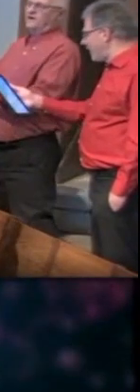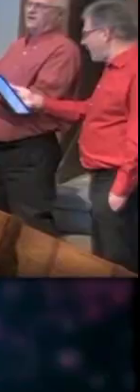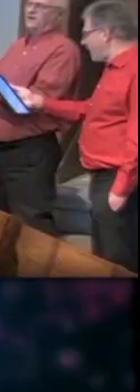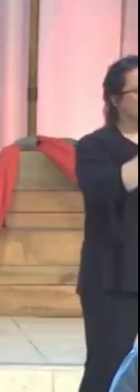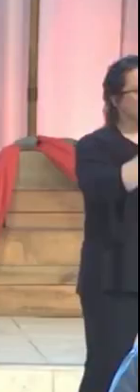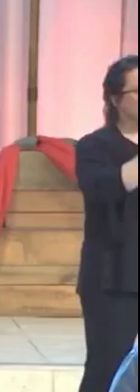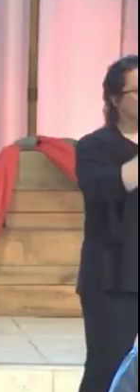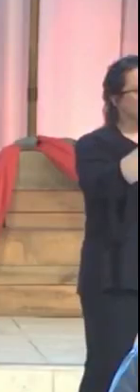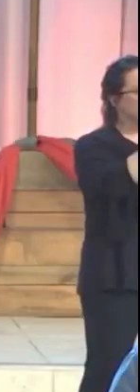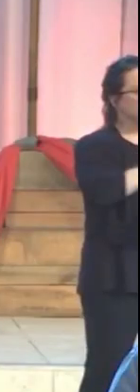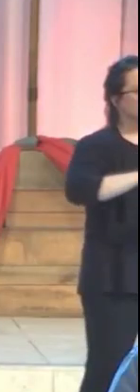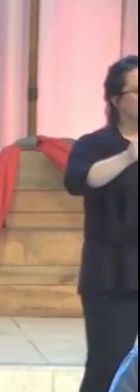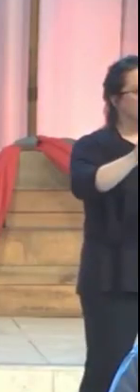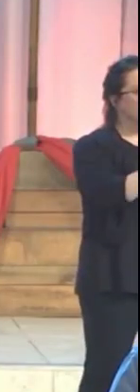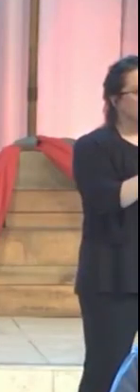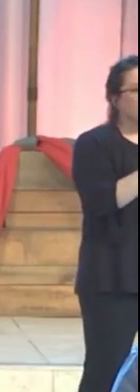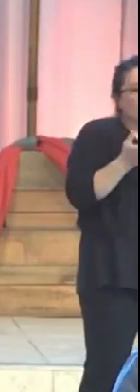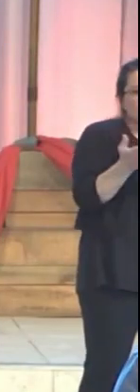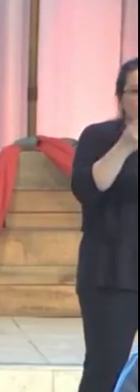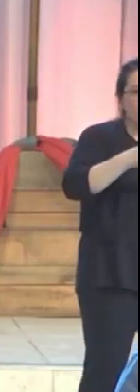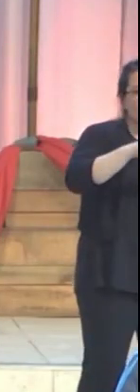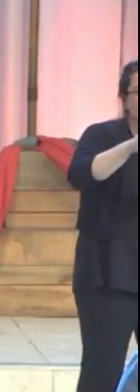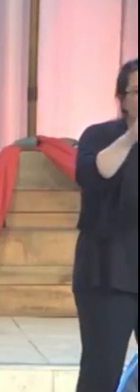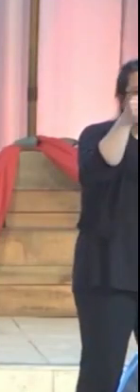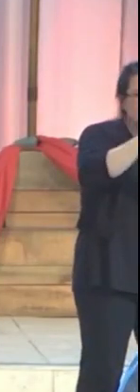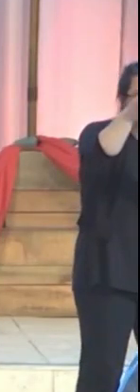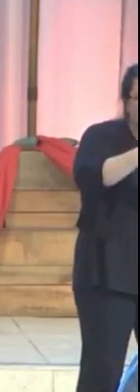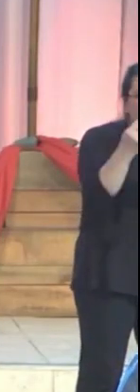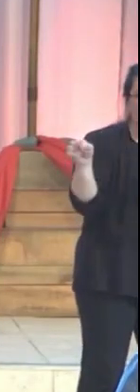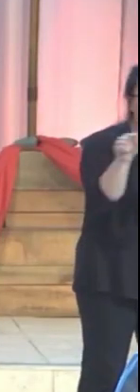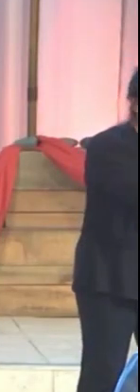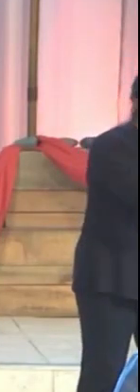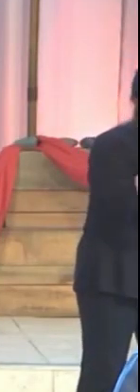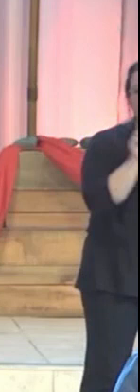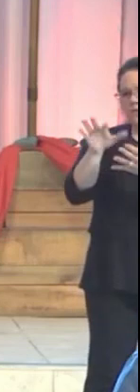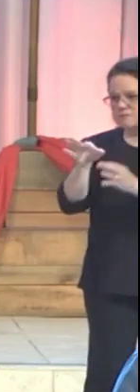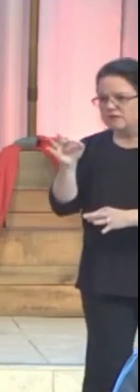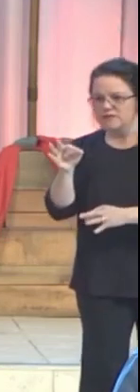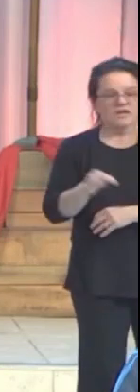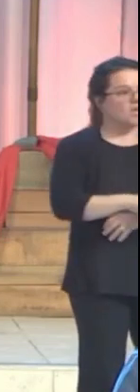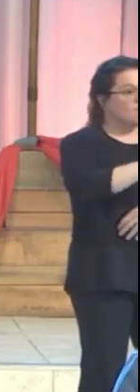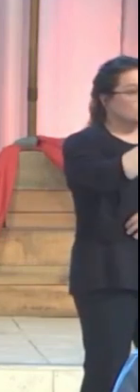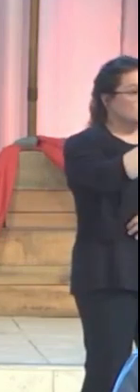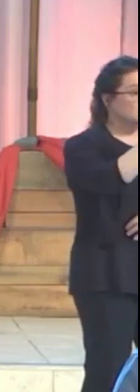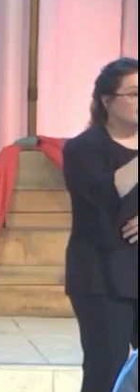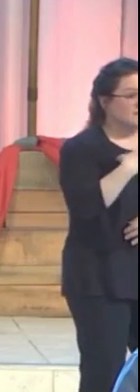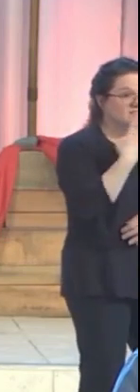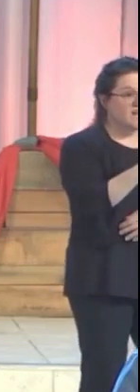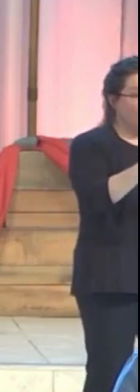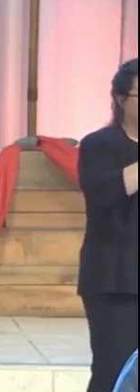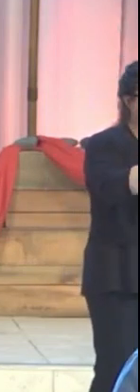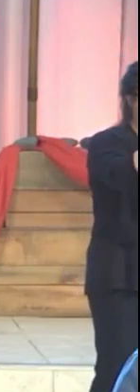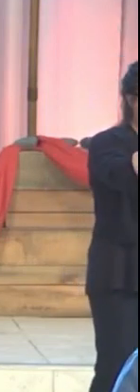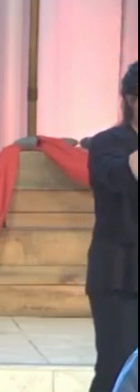I'm going to fast forward here. Spirit be with each and every one of you. And with your spirit. In 20 seconds, I've already said Holy